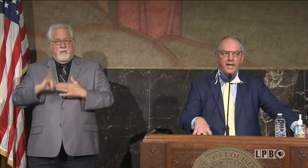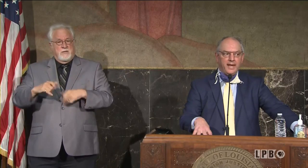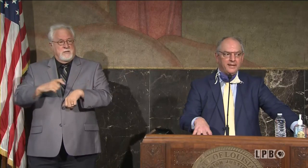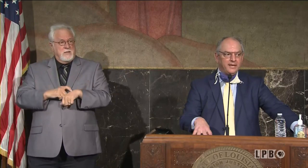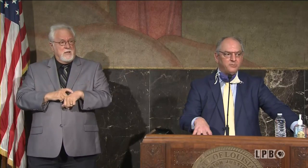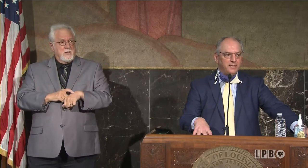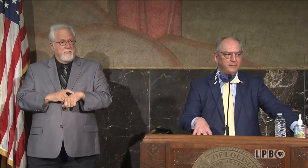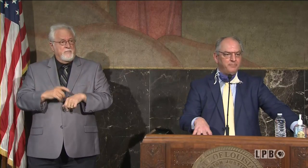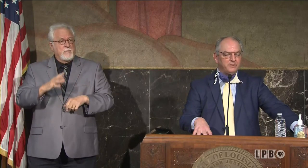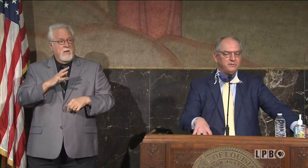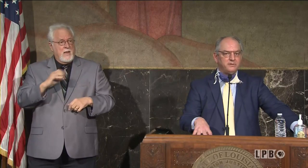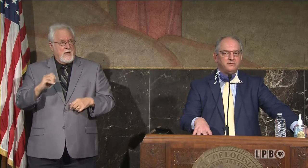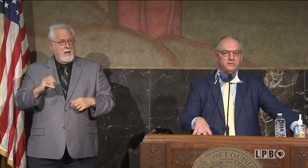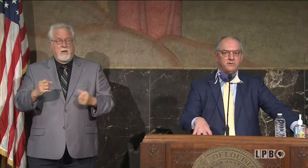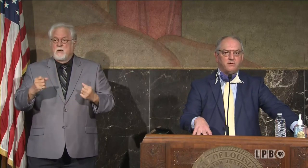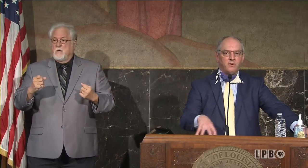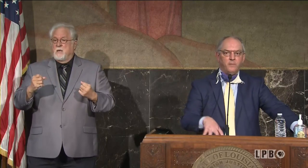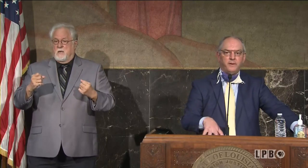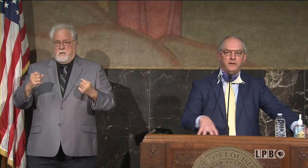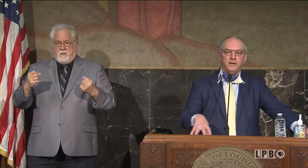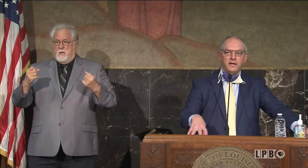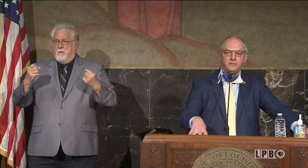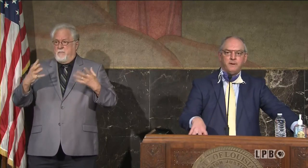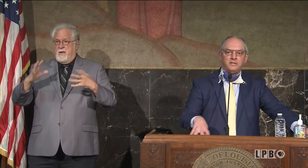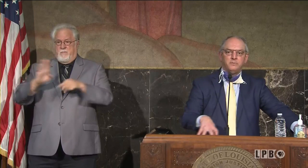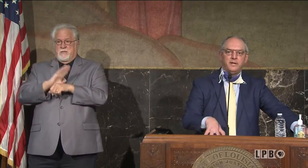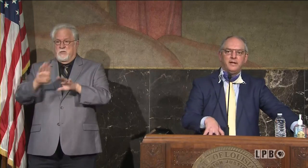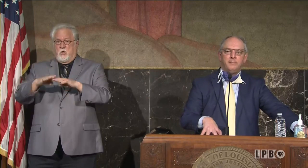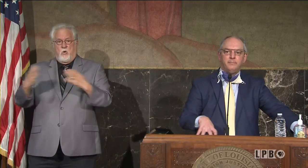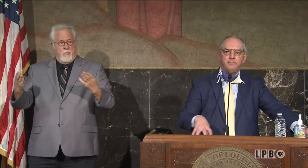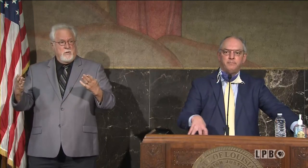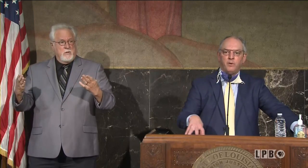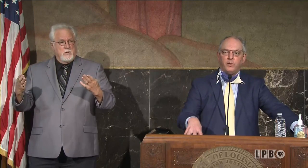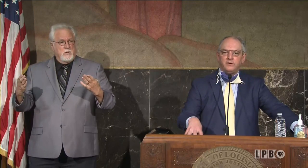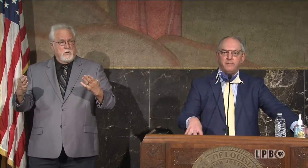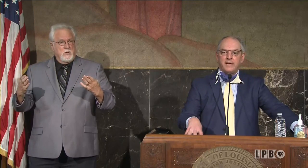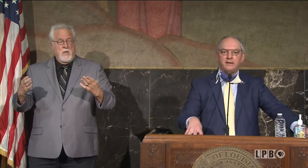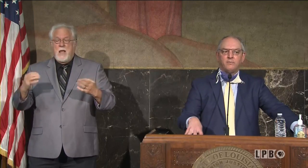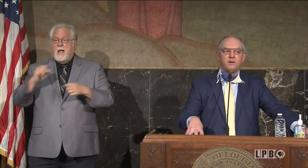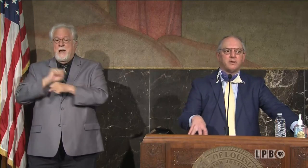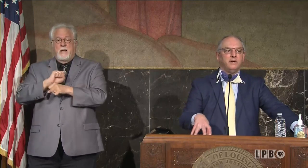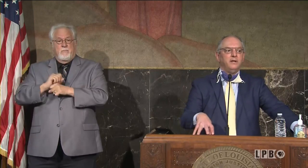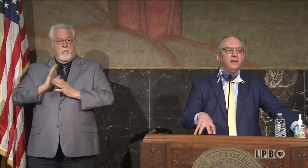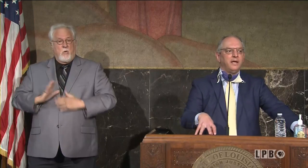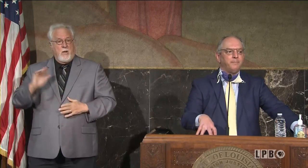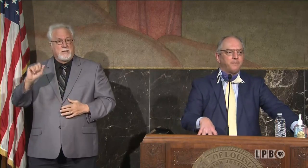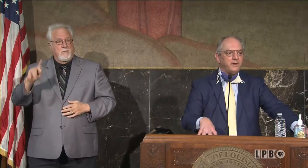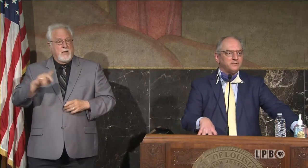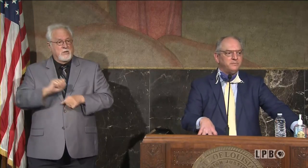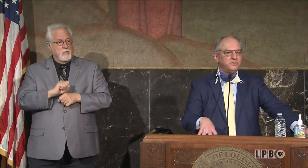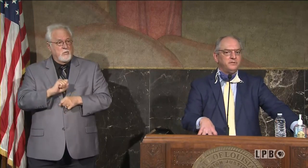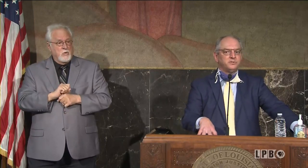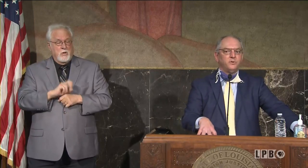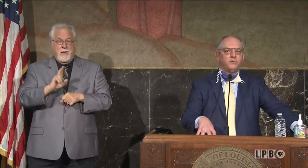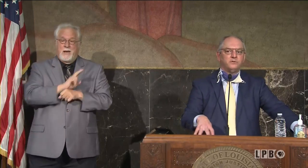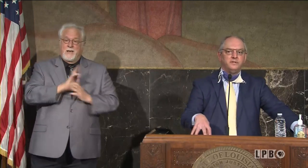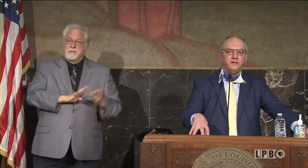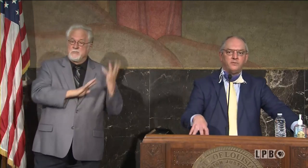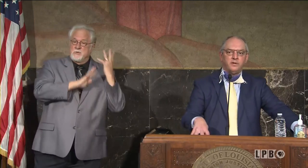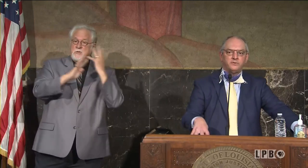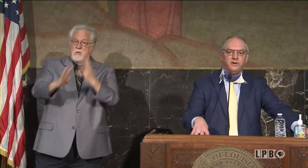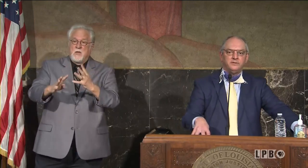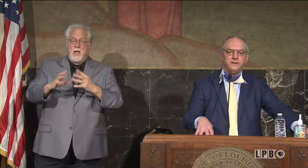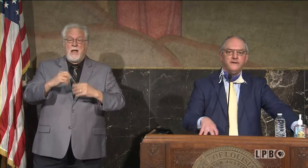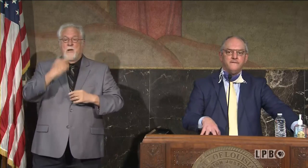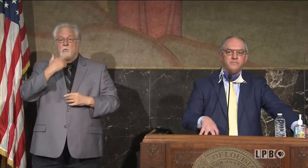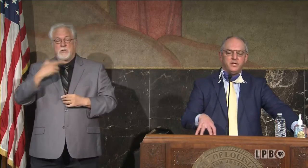emergency, and that as many businesses are open as possible, and employees back at work, and customers in the stores and in